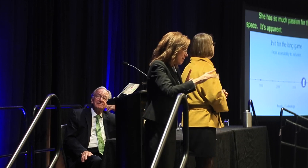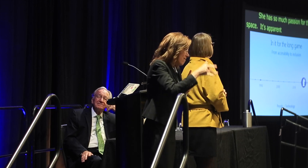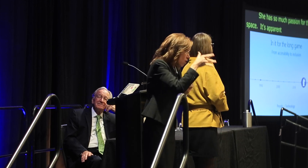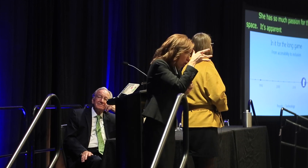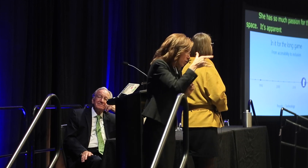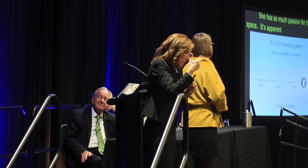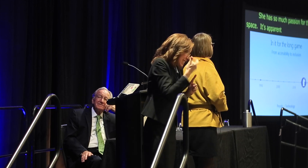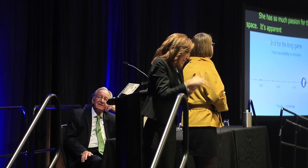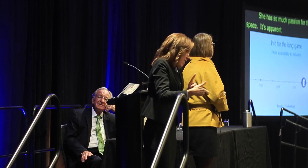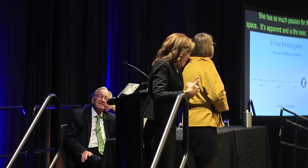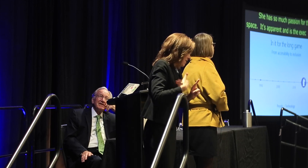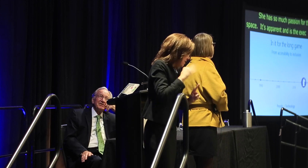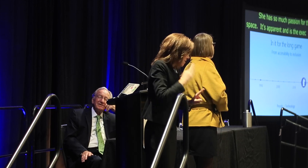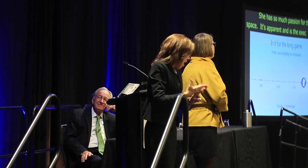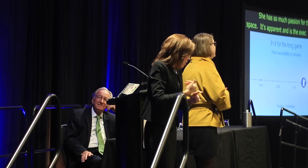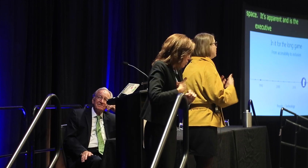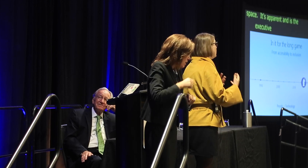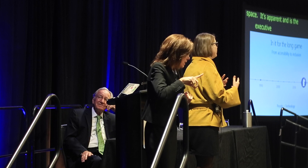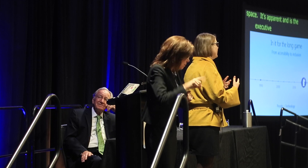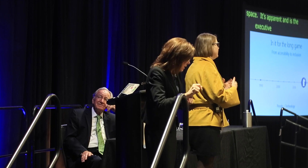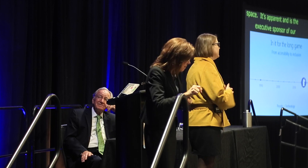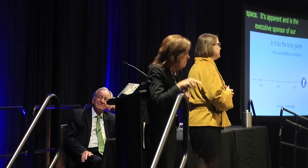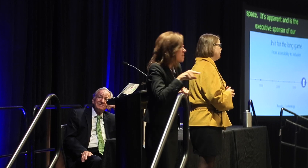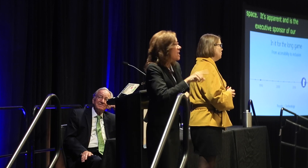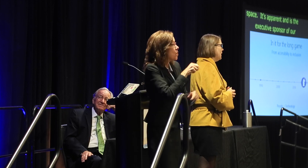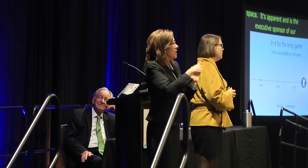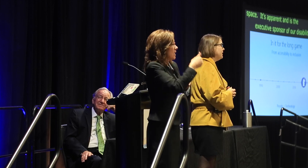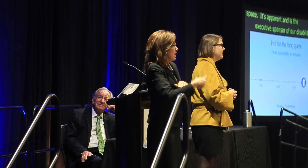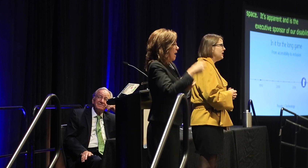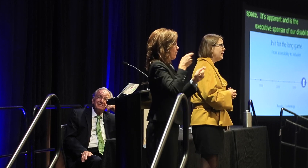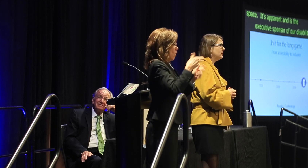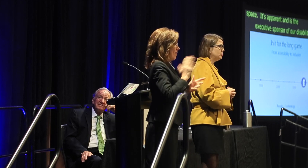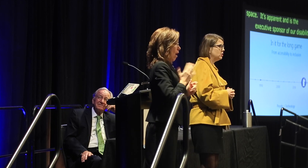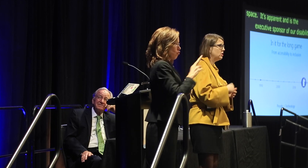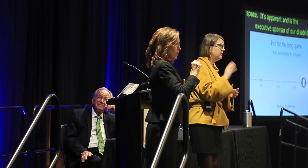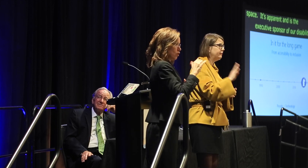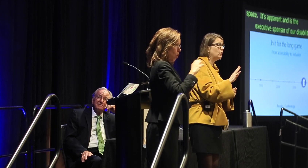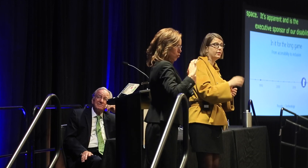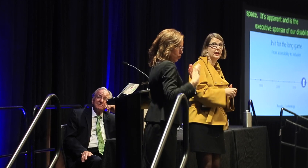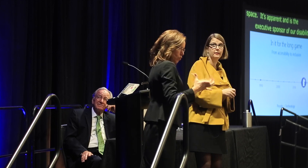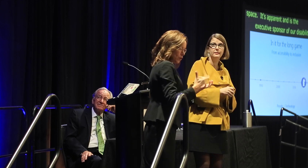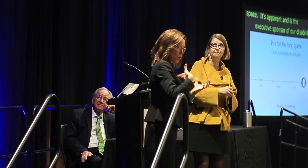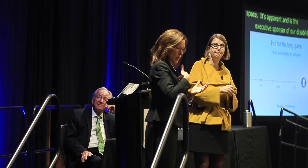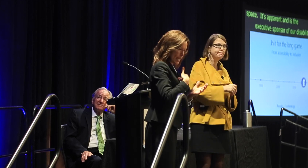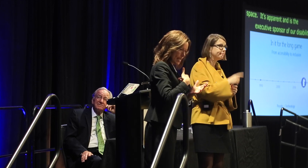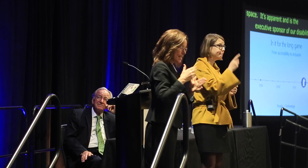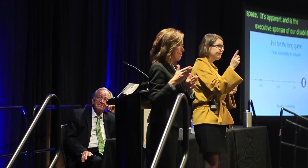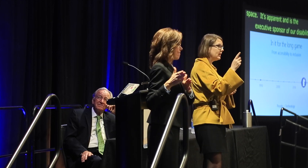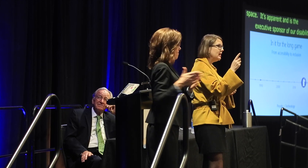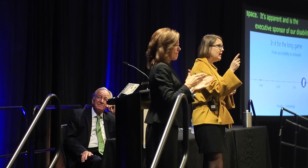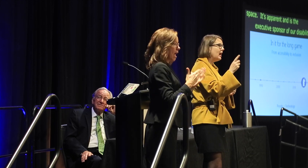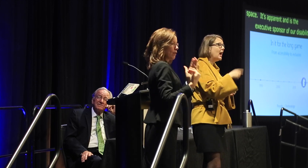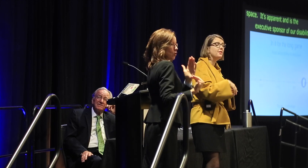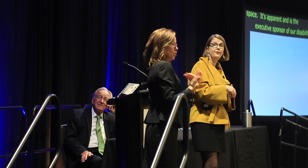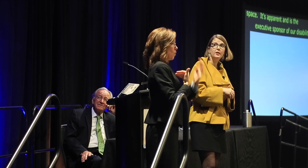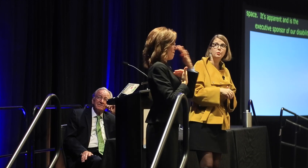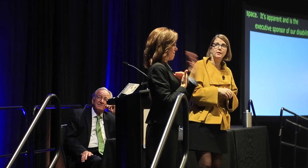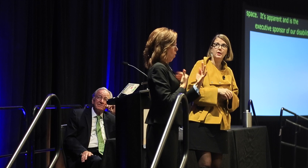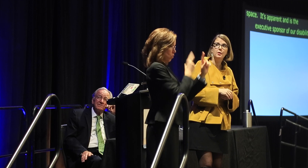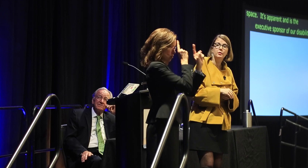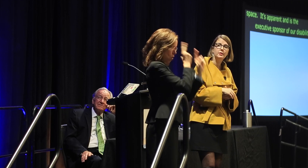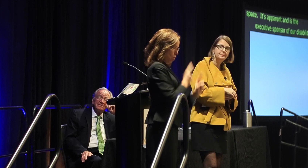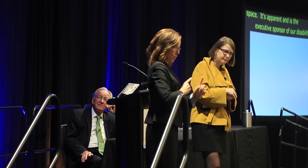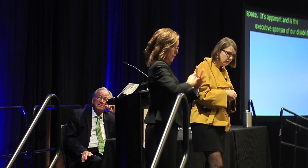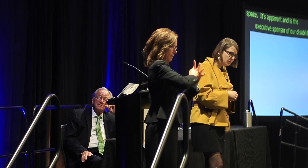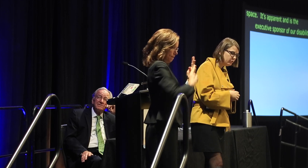group. So we resourced this in a different way, and we set about to achieve 4 things. And the first